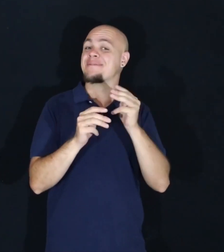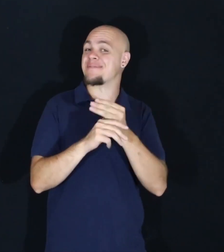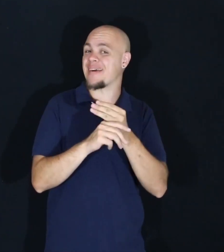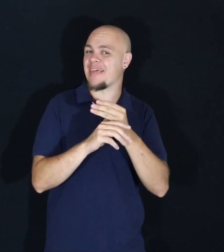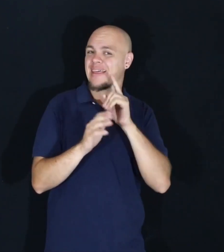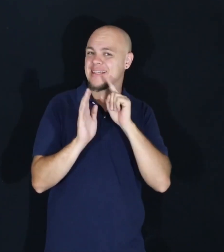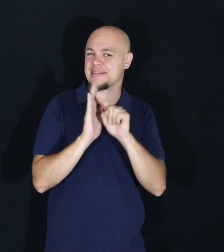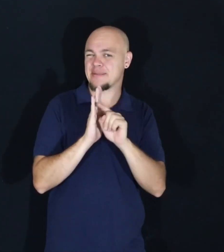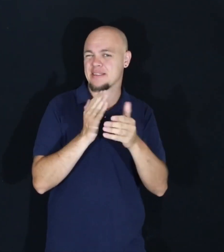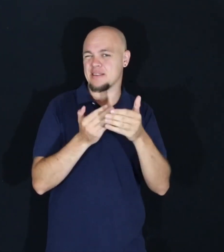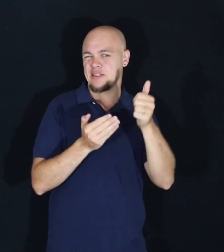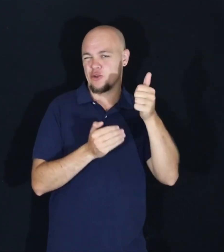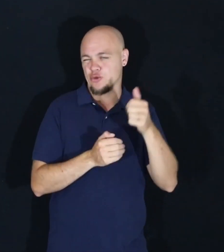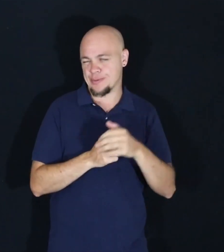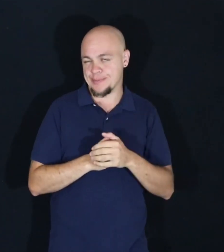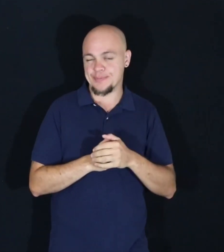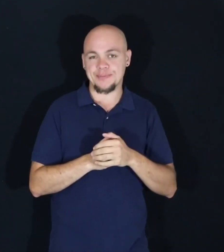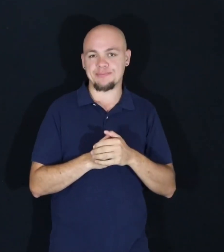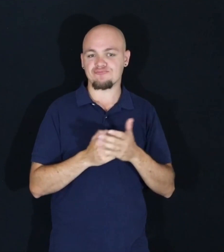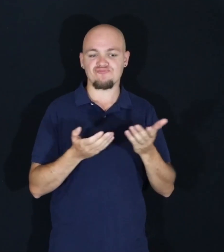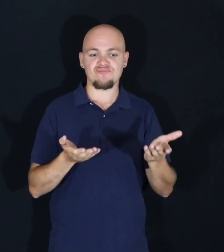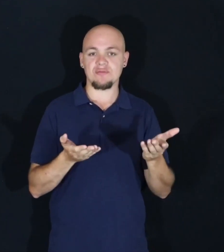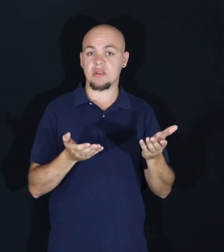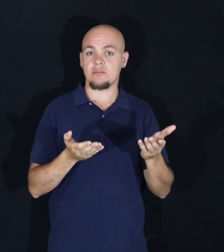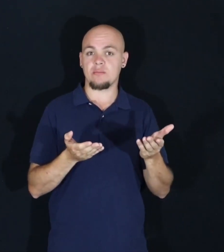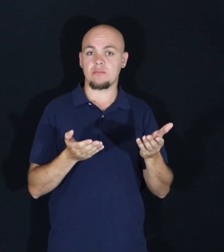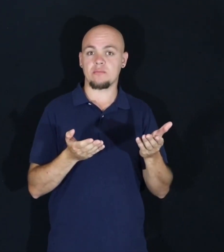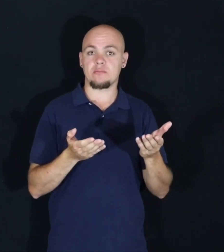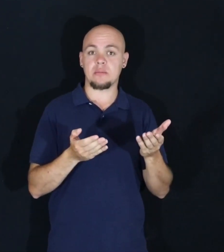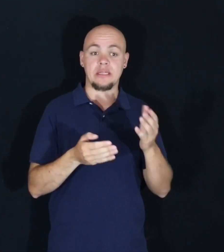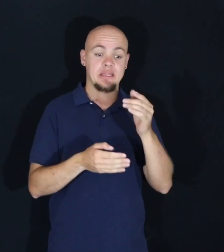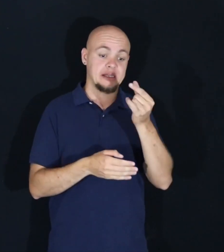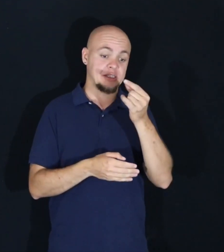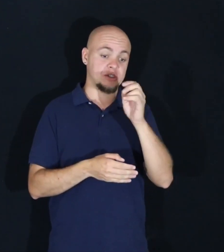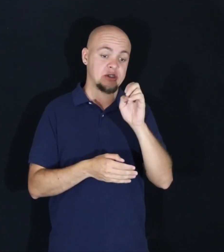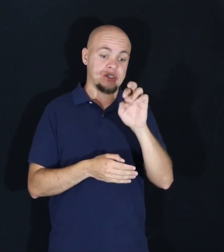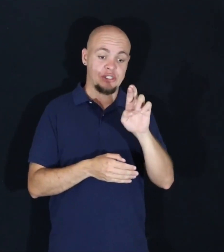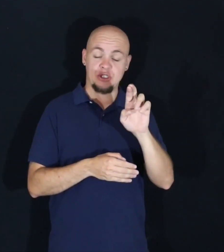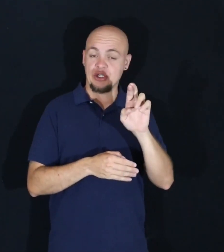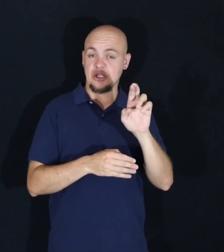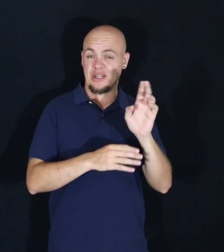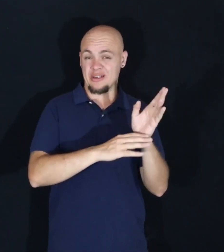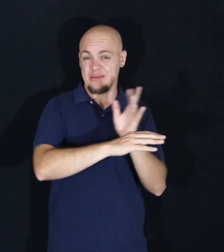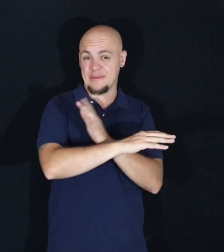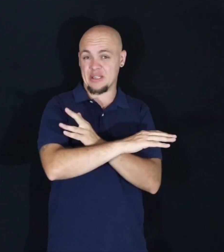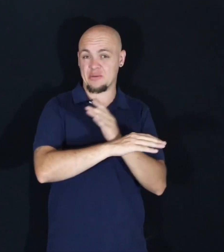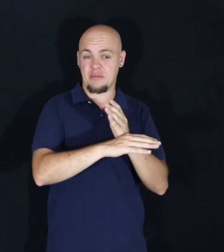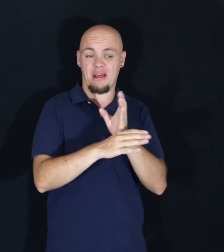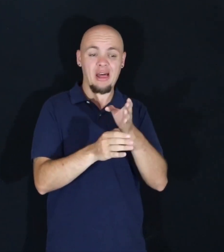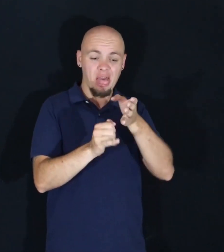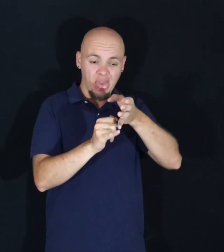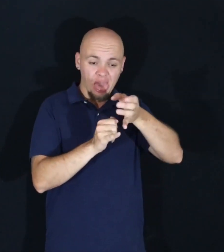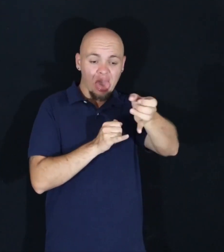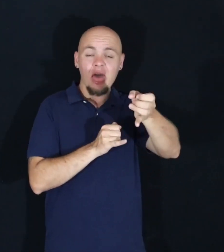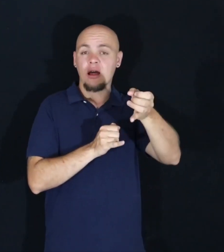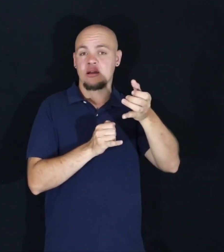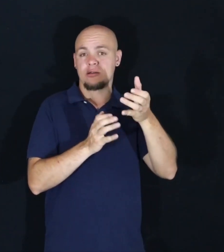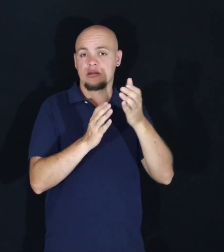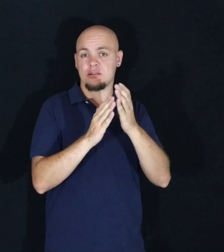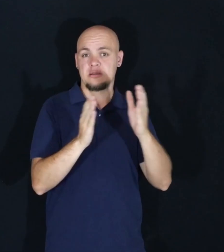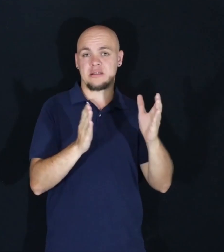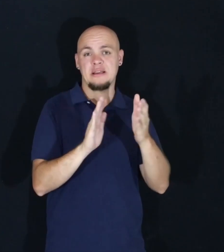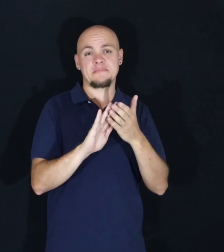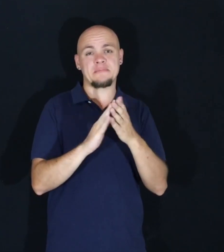easier. But neither were the confines I had limited the gender spectrum by, and those unconscious limitations eventually became